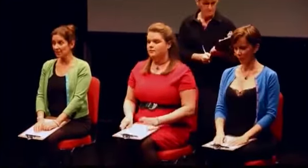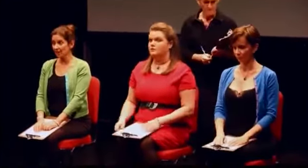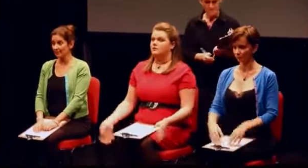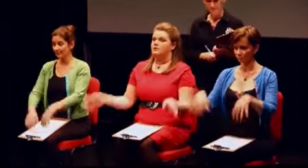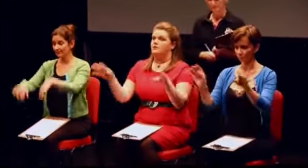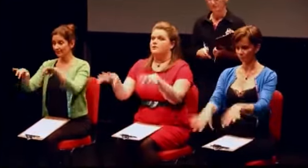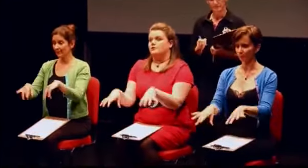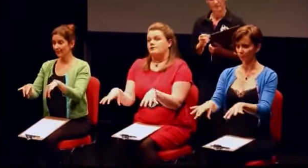position.